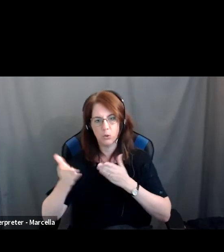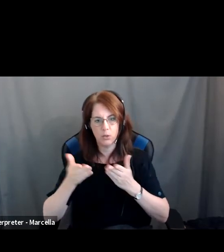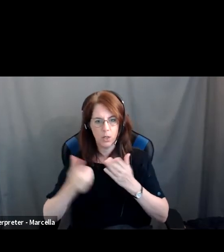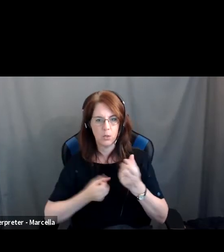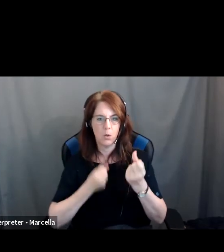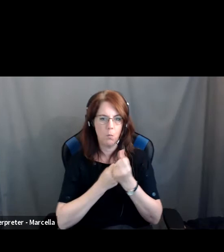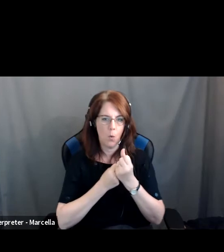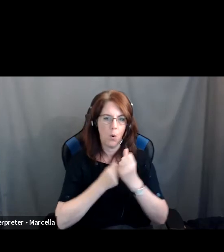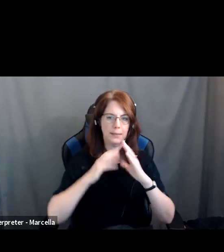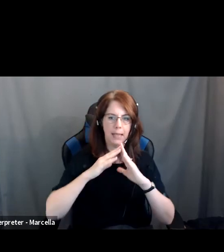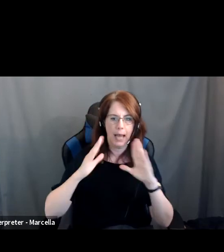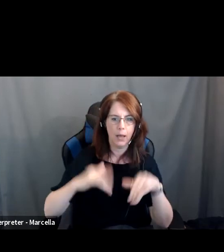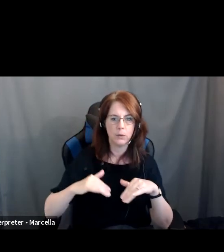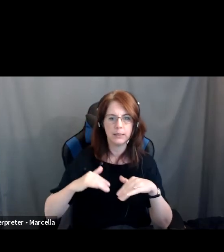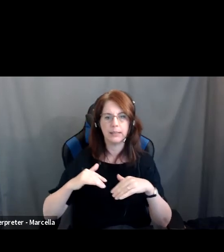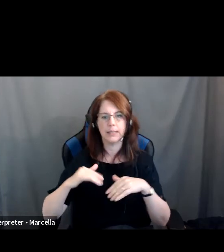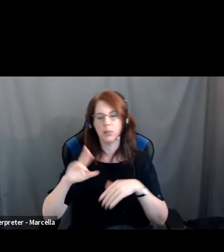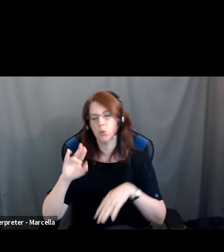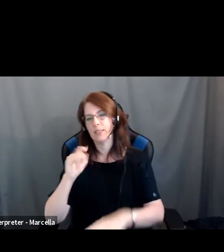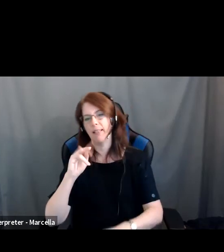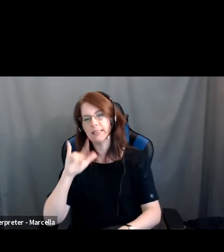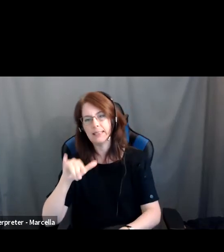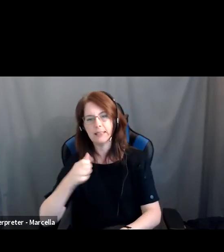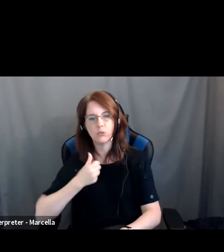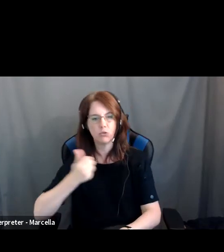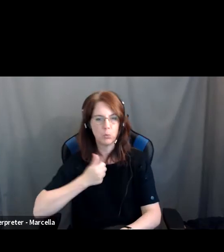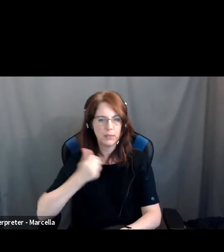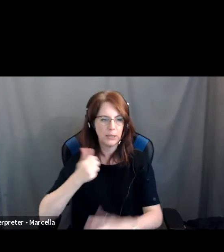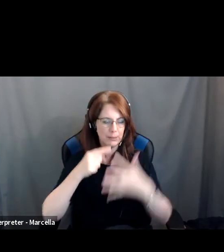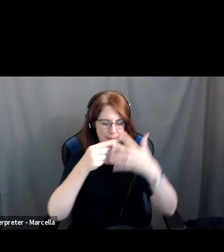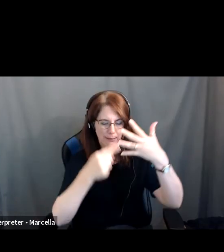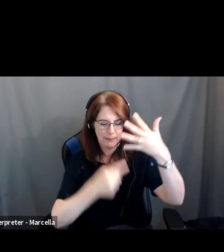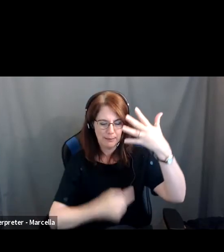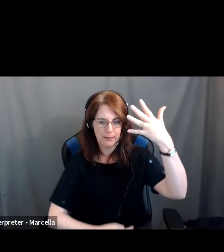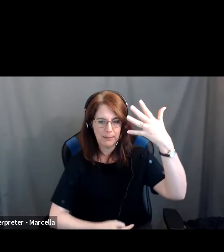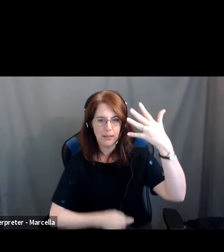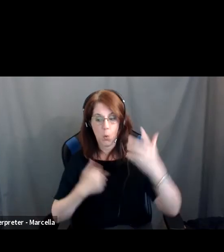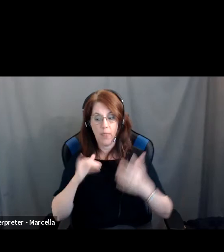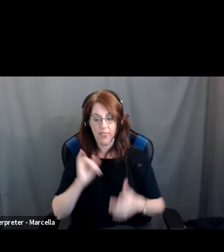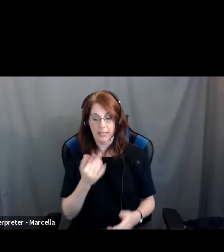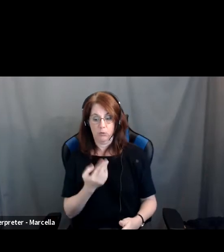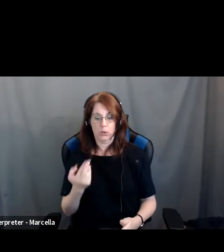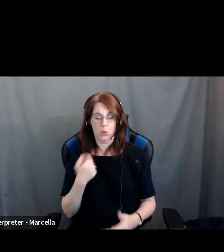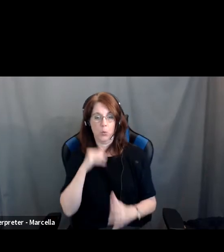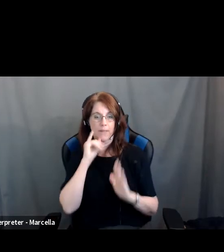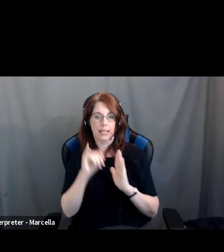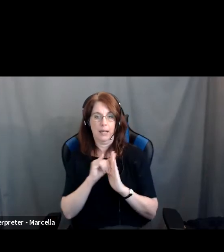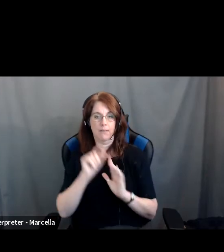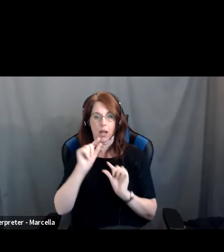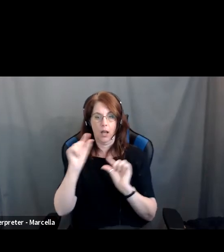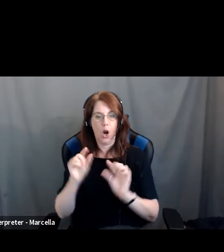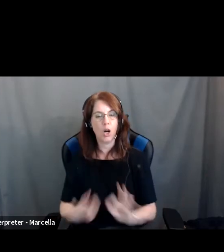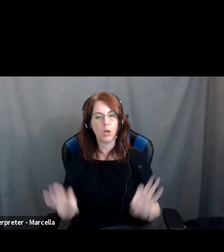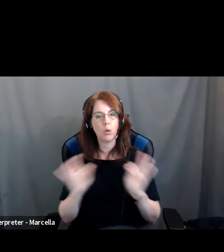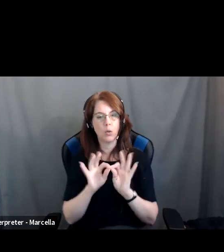supports, housing, utilities, transportation. And these are all resources that we've identified as being critical